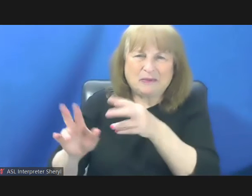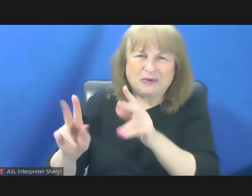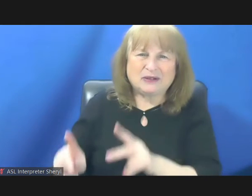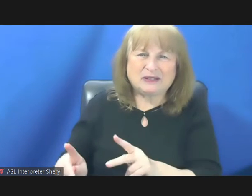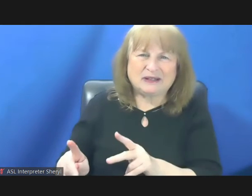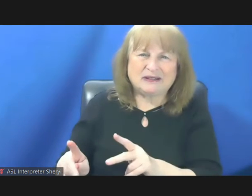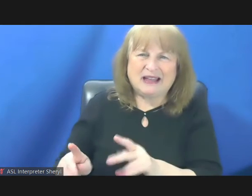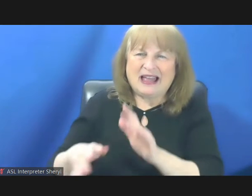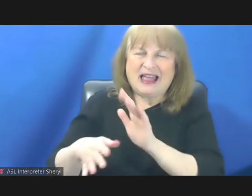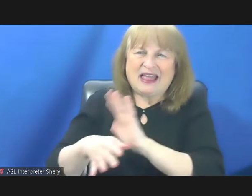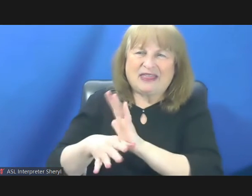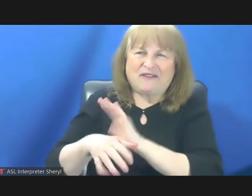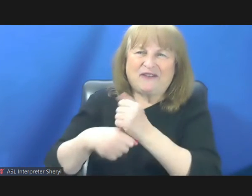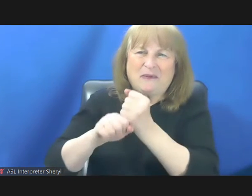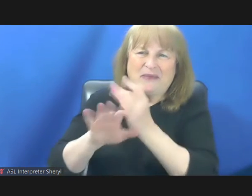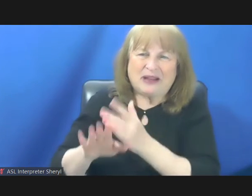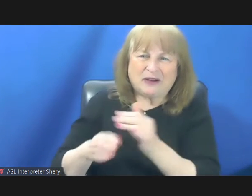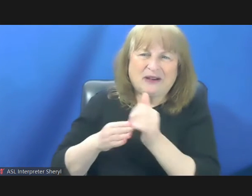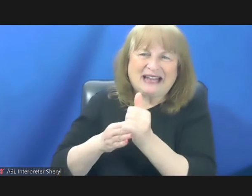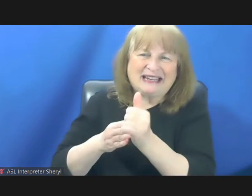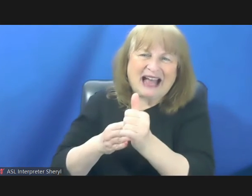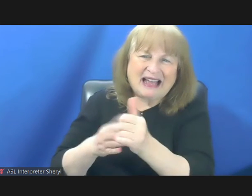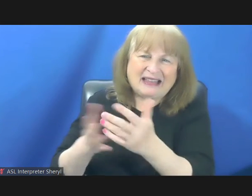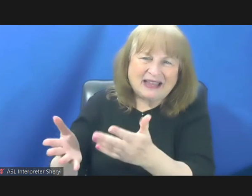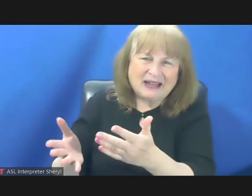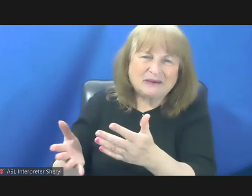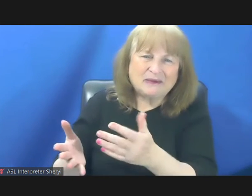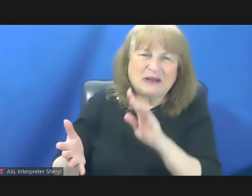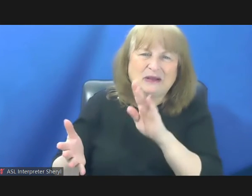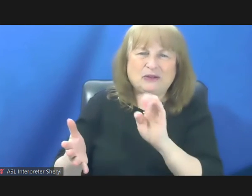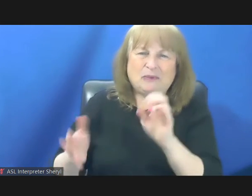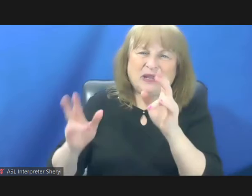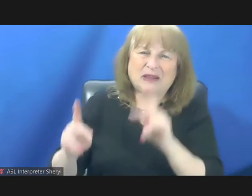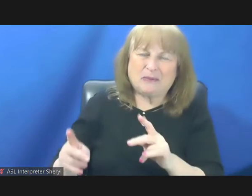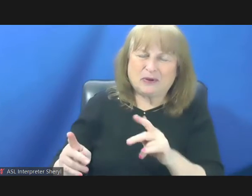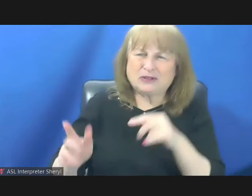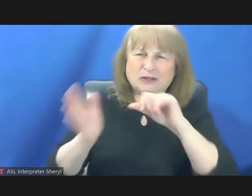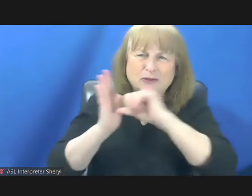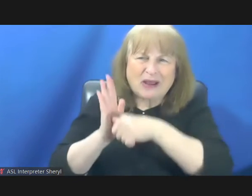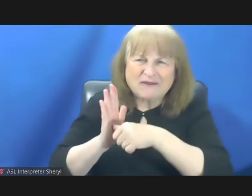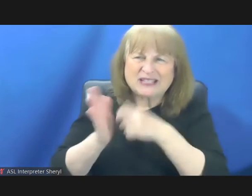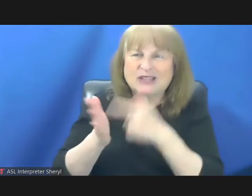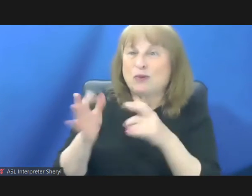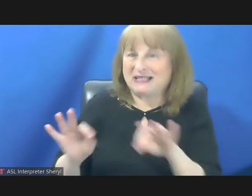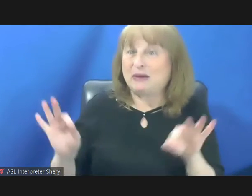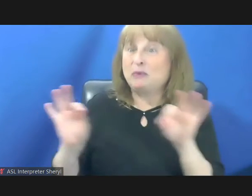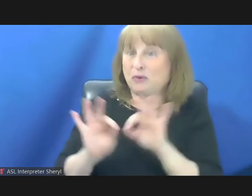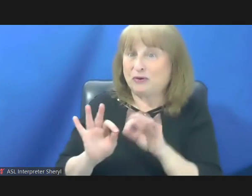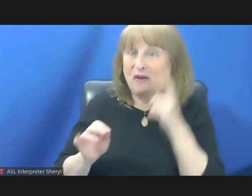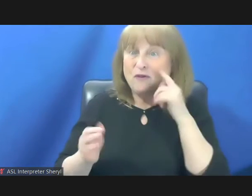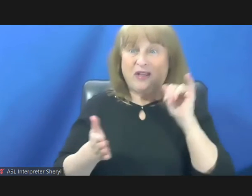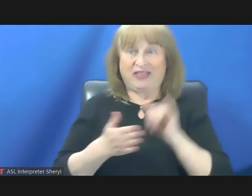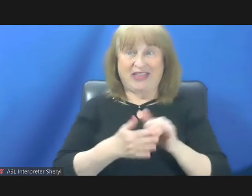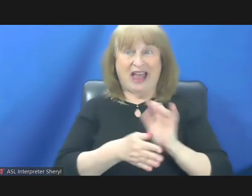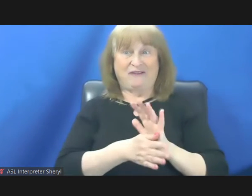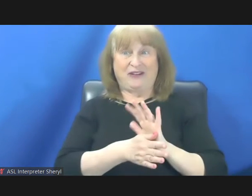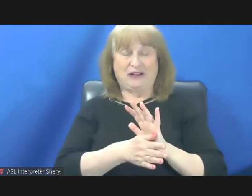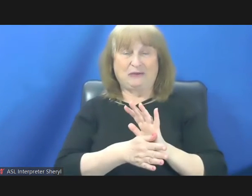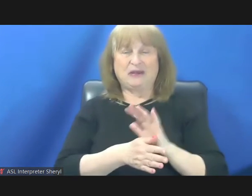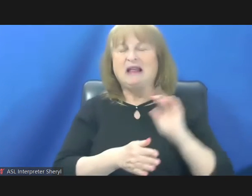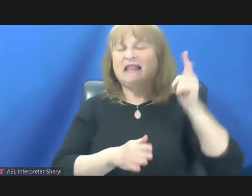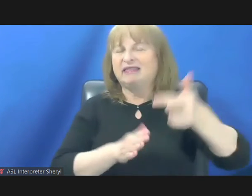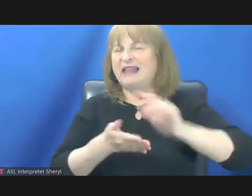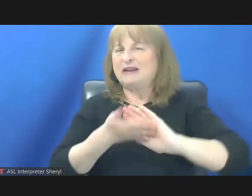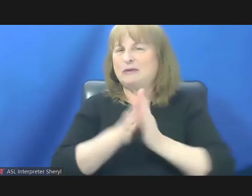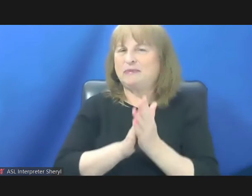the filmmaker and guide or be the person to point at what is important. So for that film, which later on